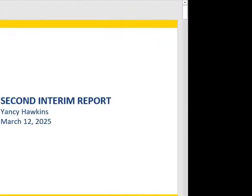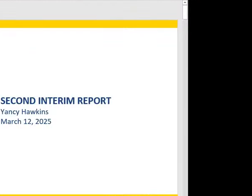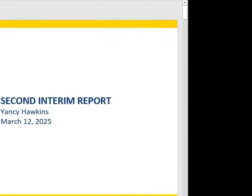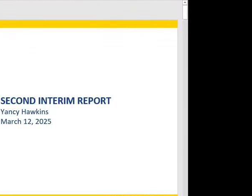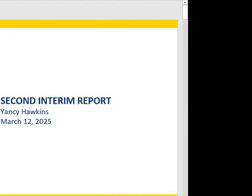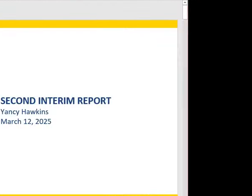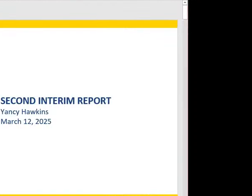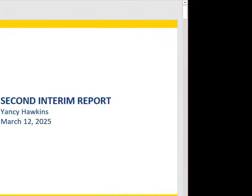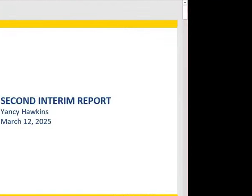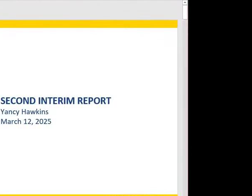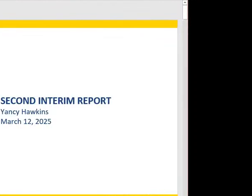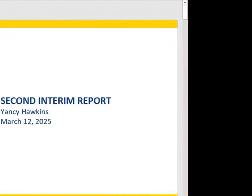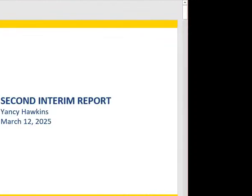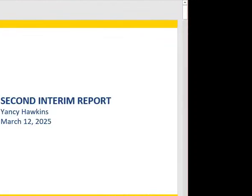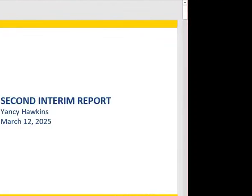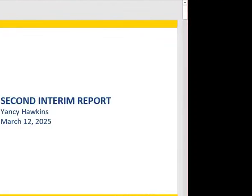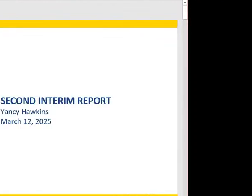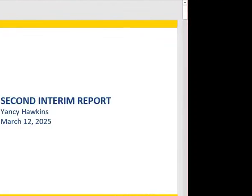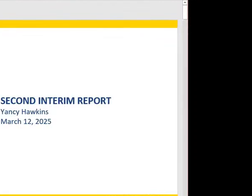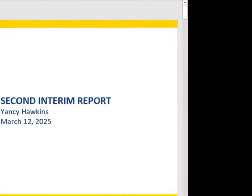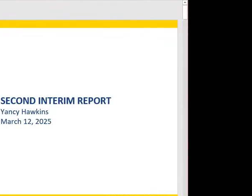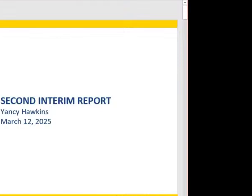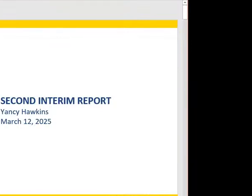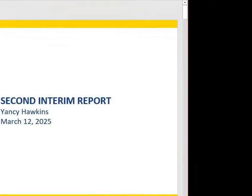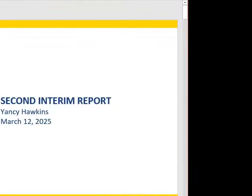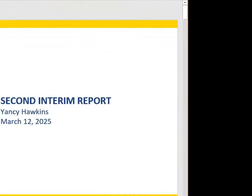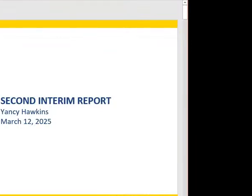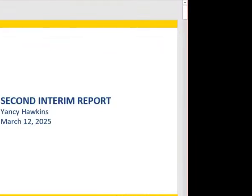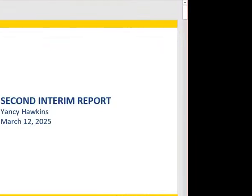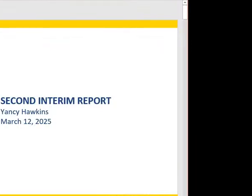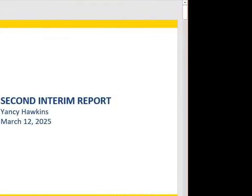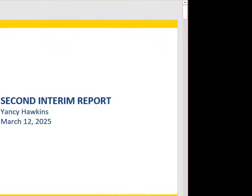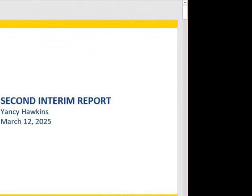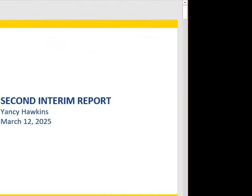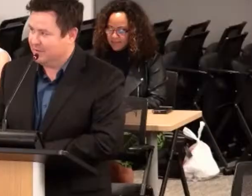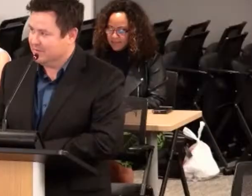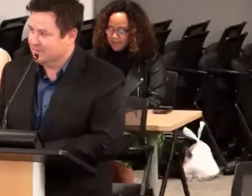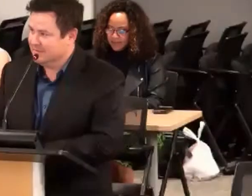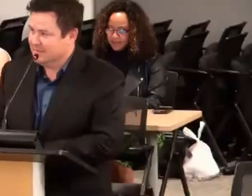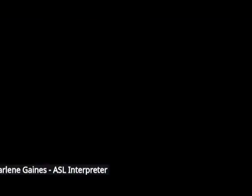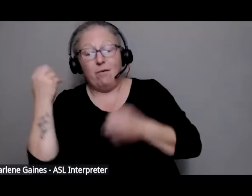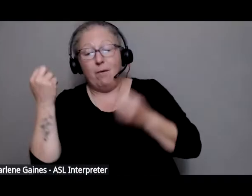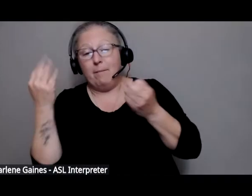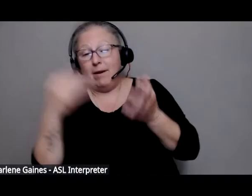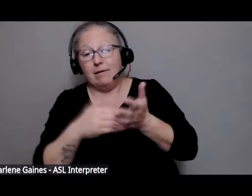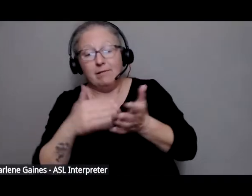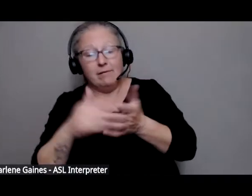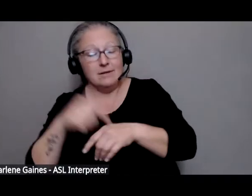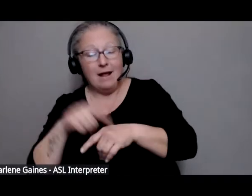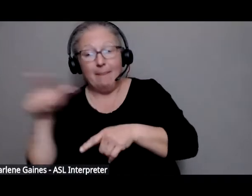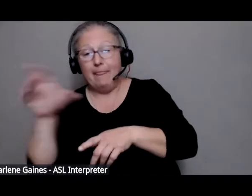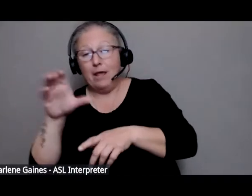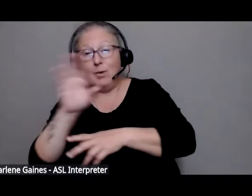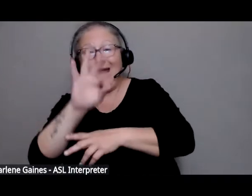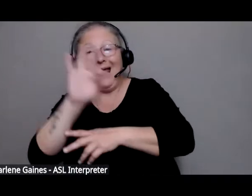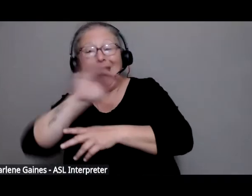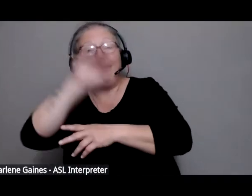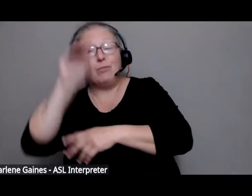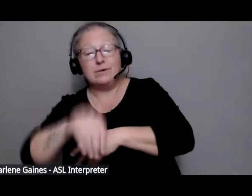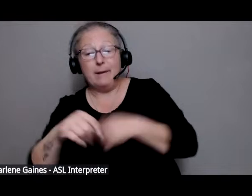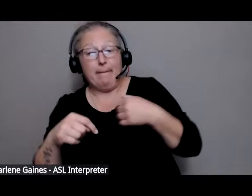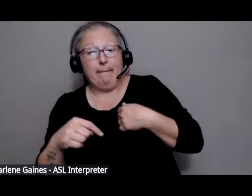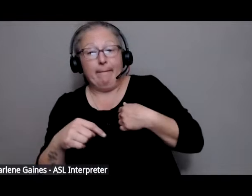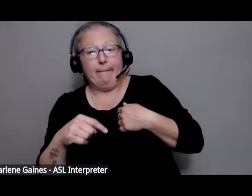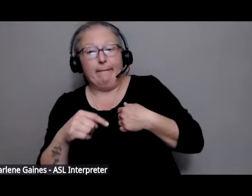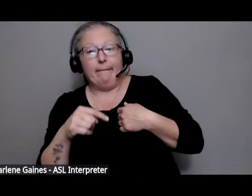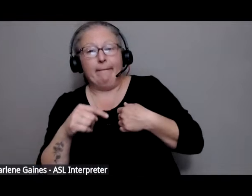really support this process. As I've noted many times before, they do 99%, and I'm probably putting a